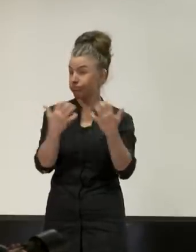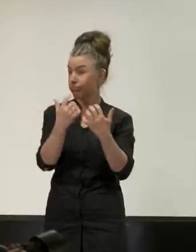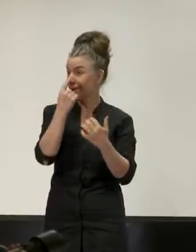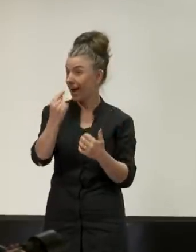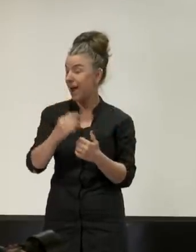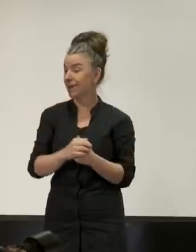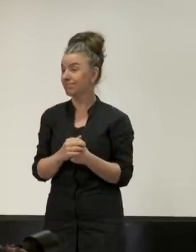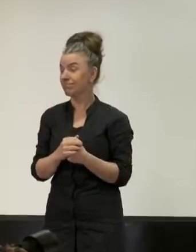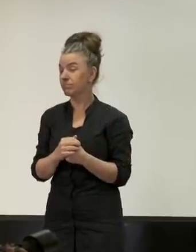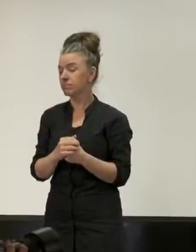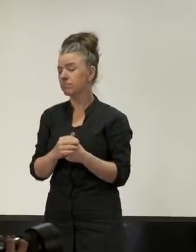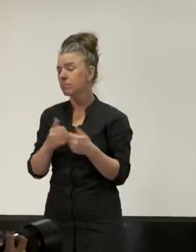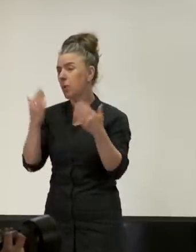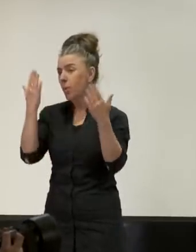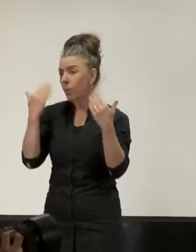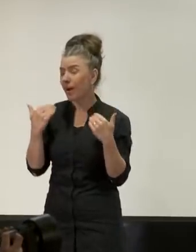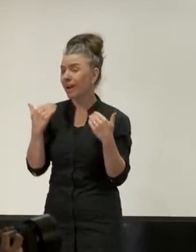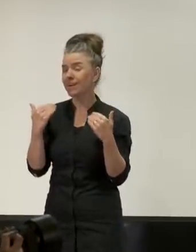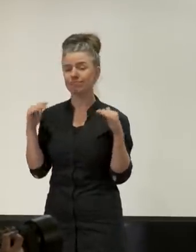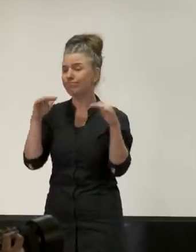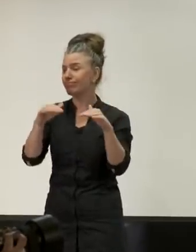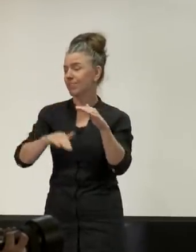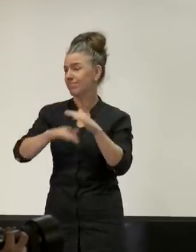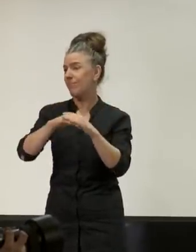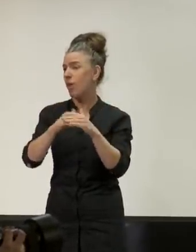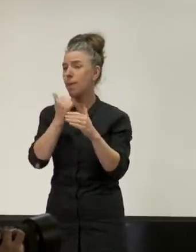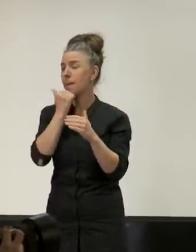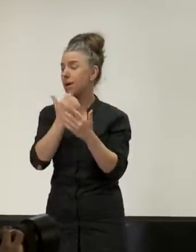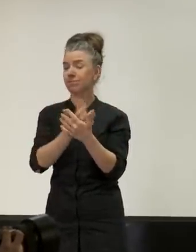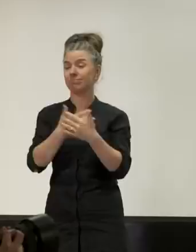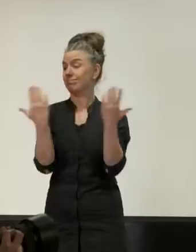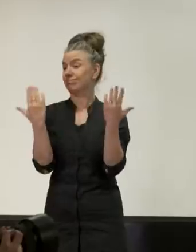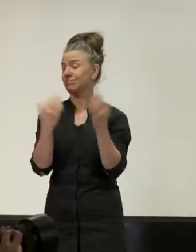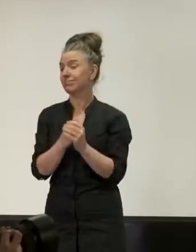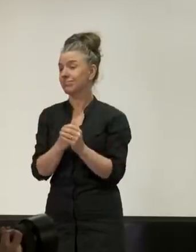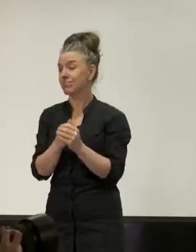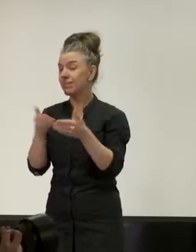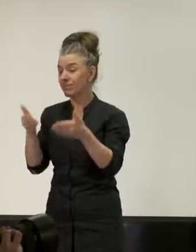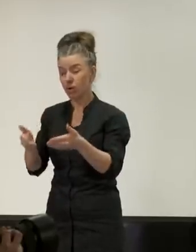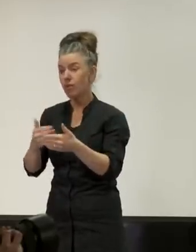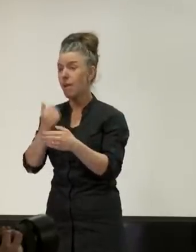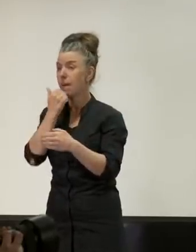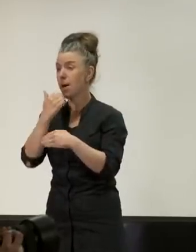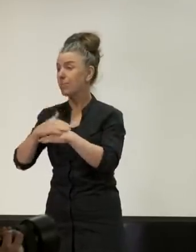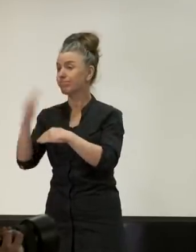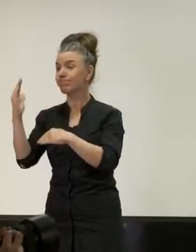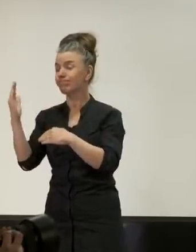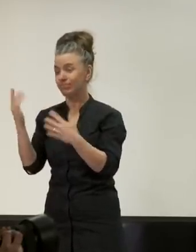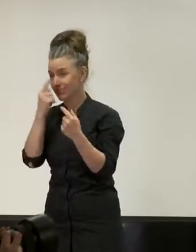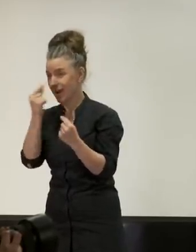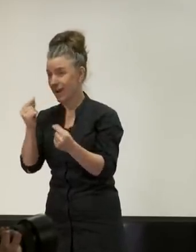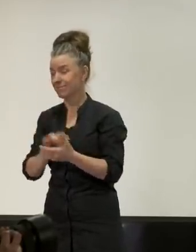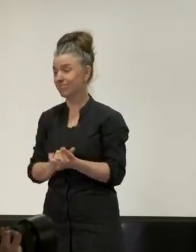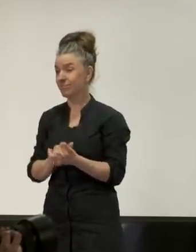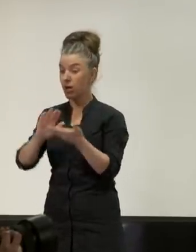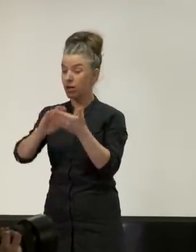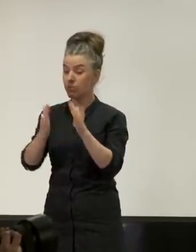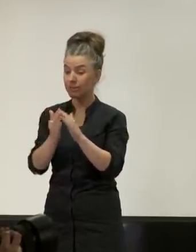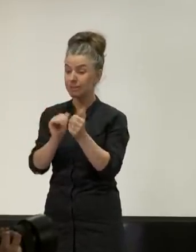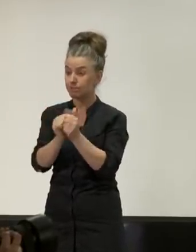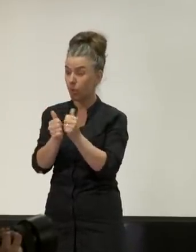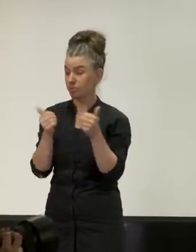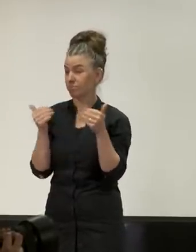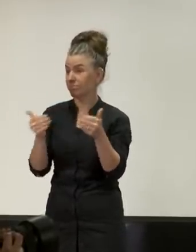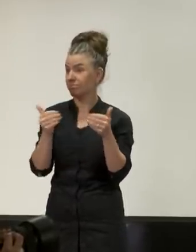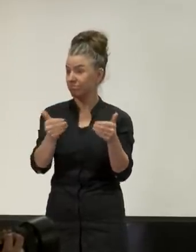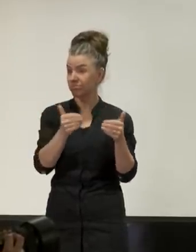and we can mourn with one another in groups of any size. Community sport can start without size and distancing